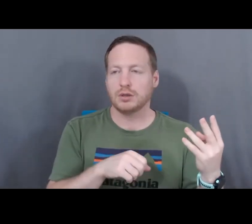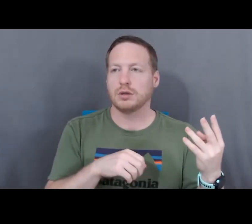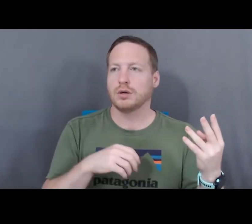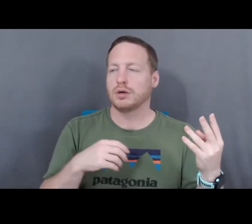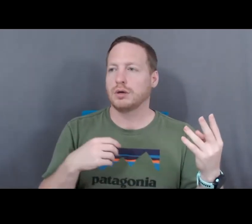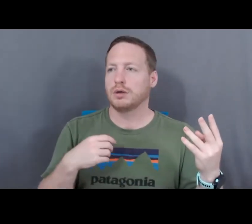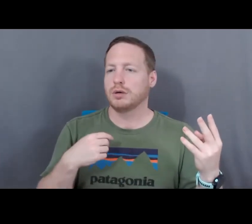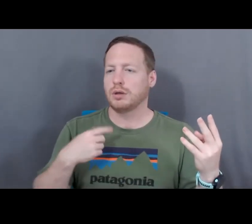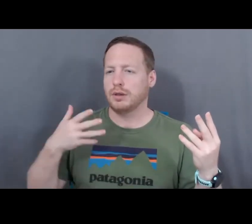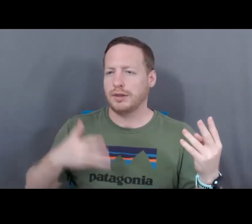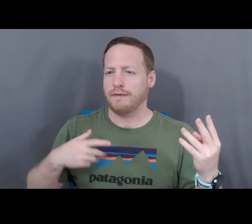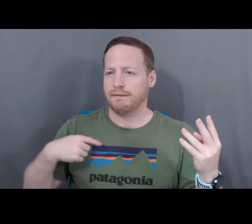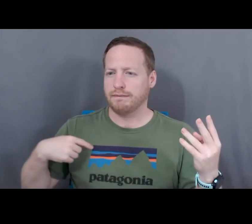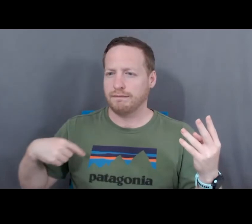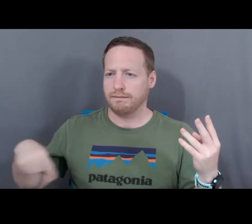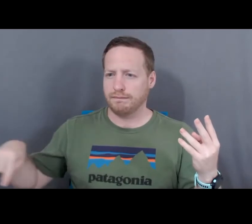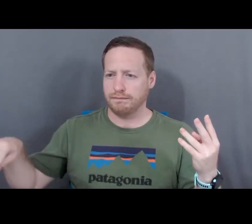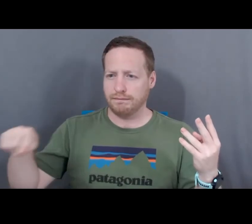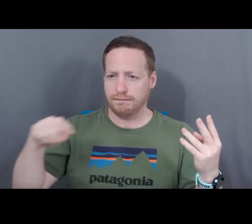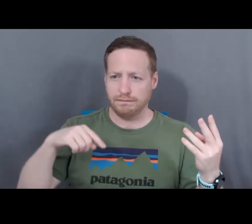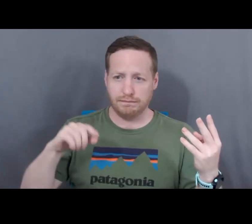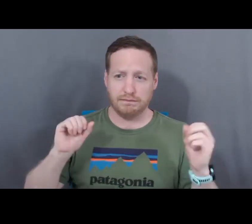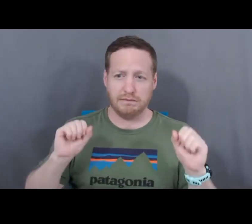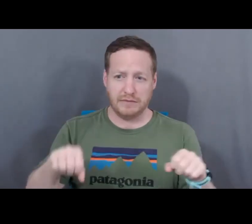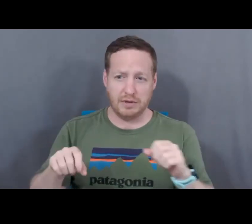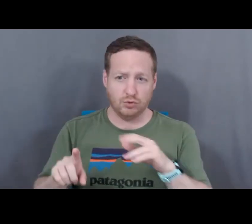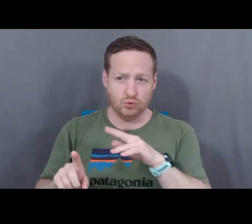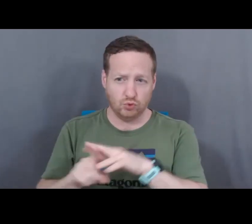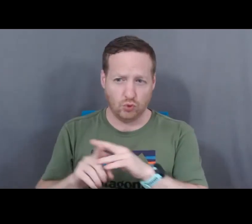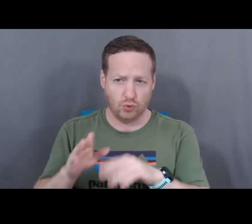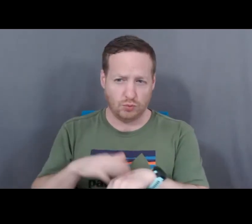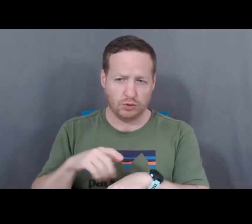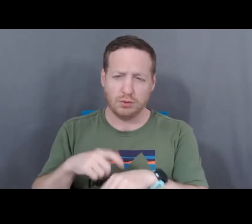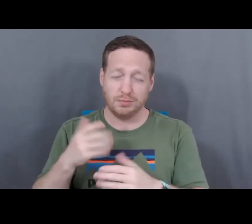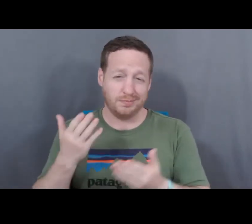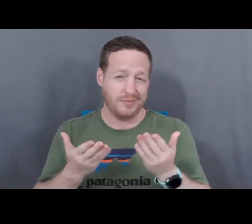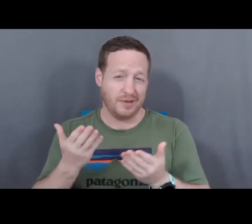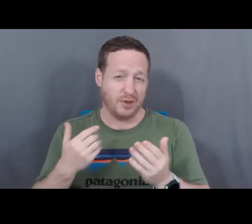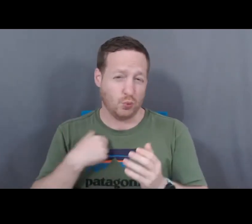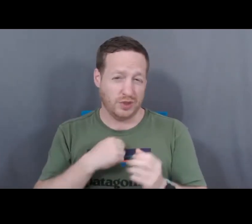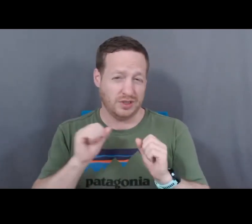to 4-ish. And then left on this meeting,